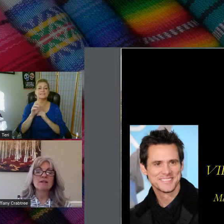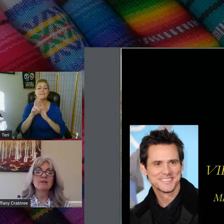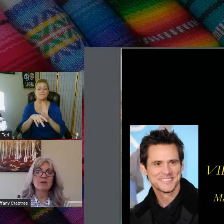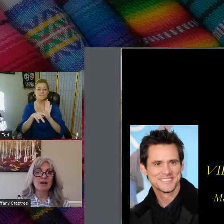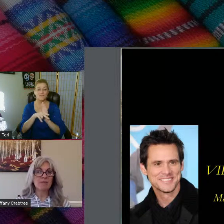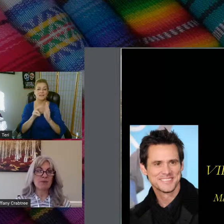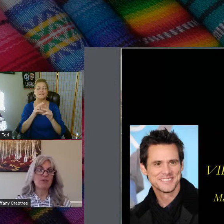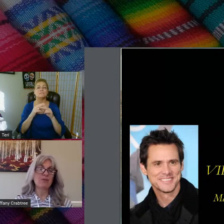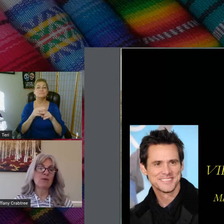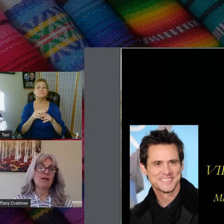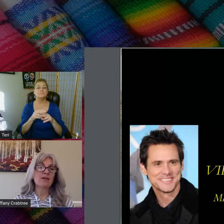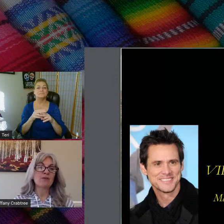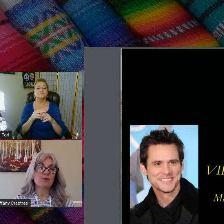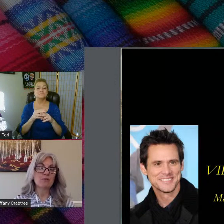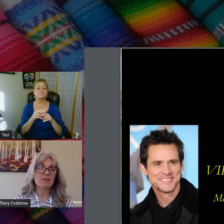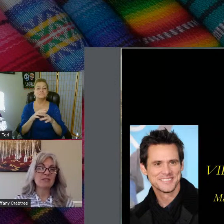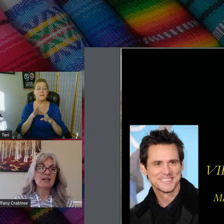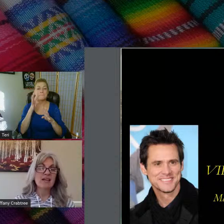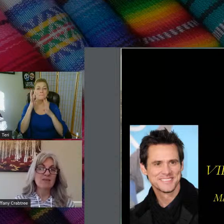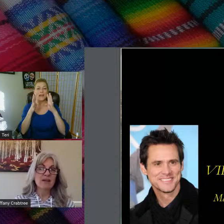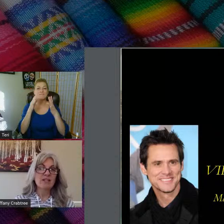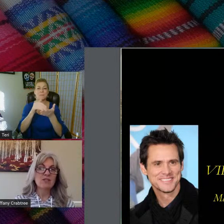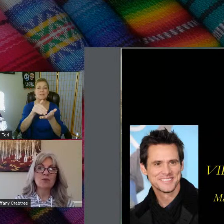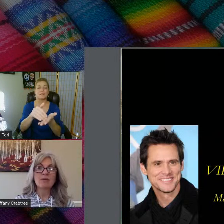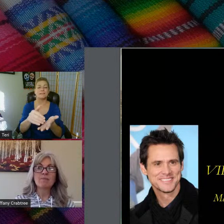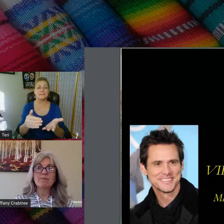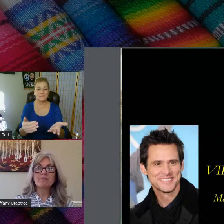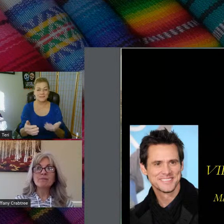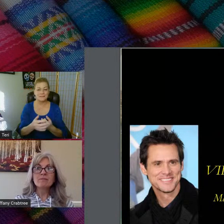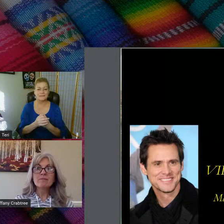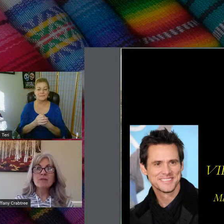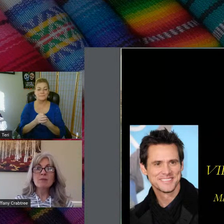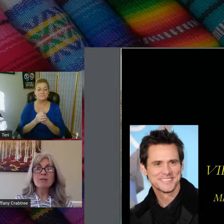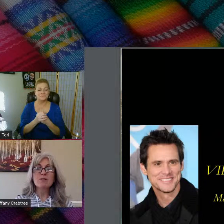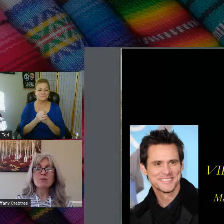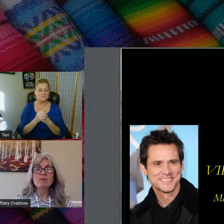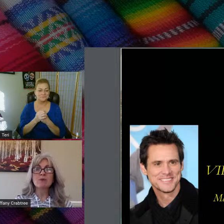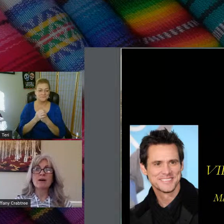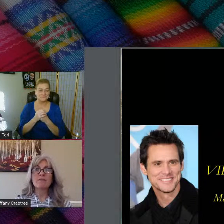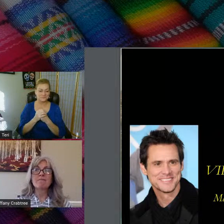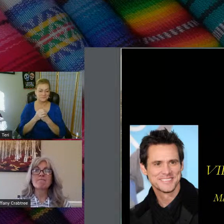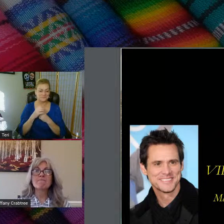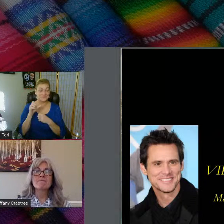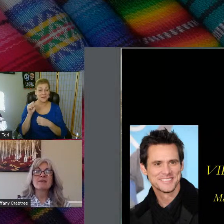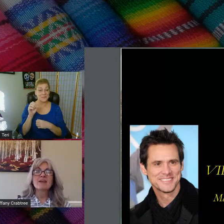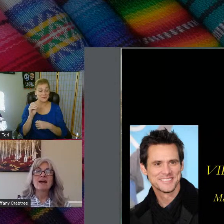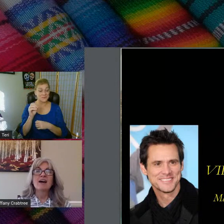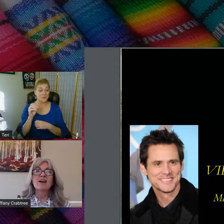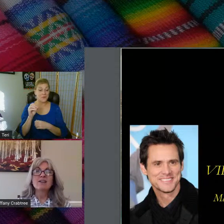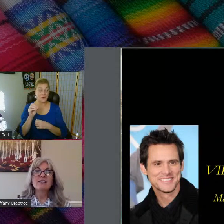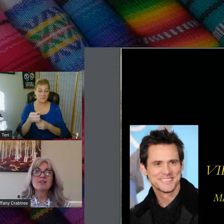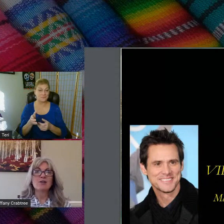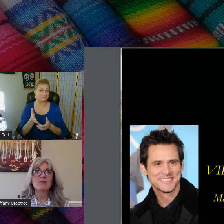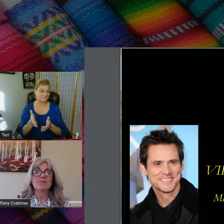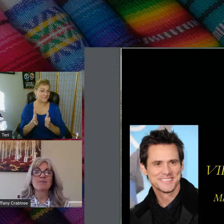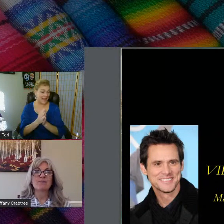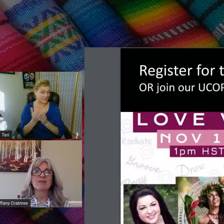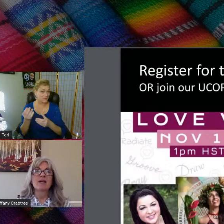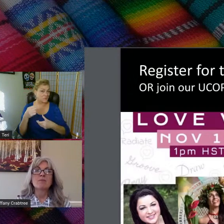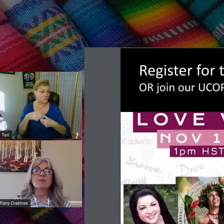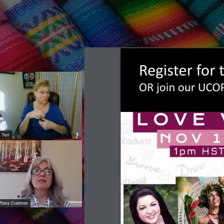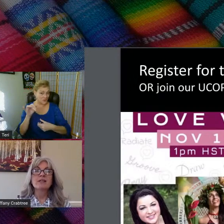the UCOP or YOU group is invited to join by Zoom as well.